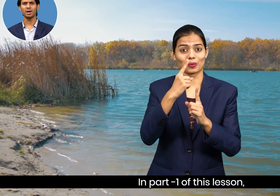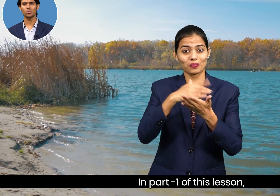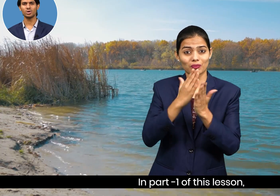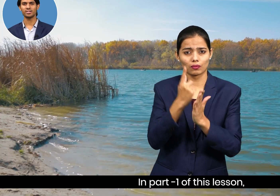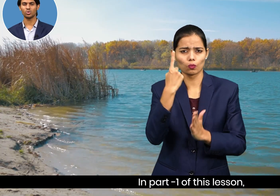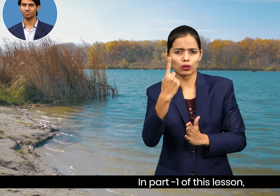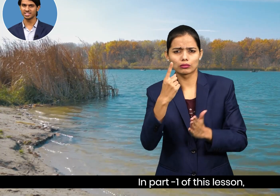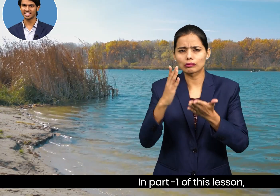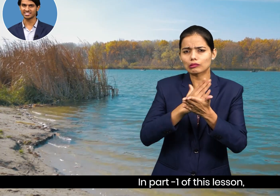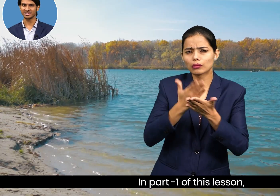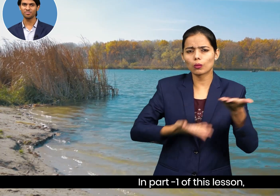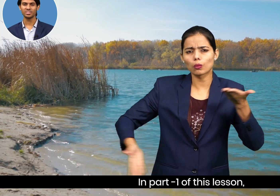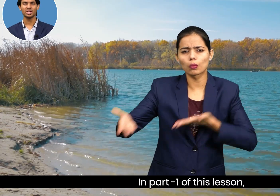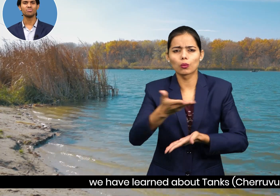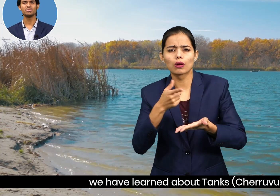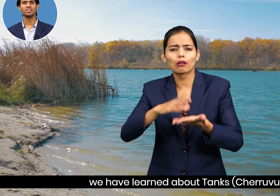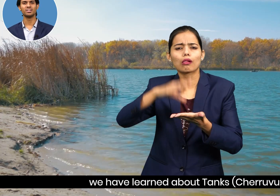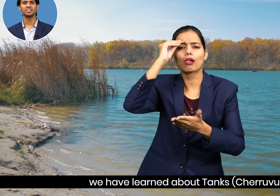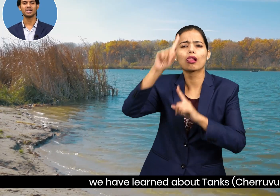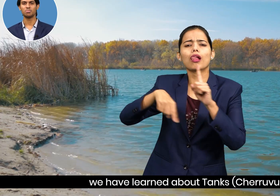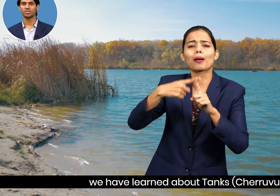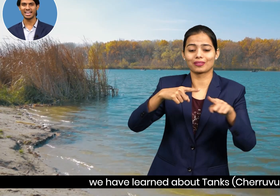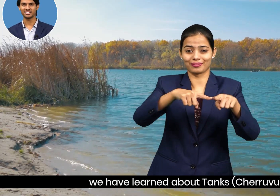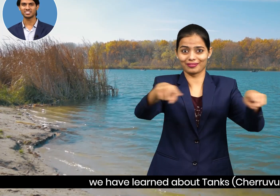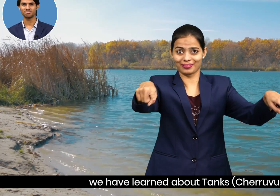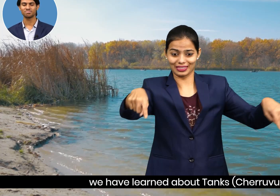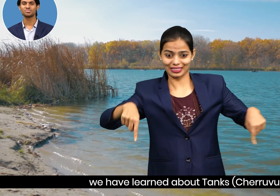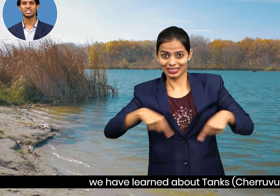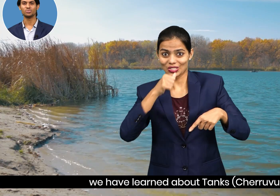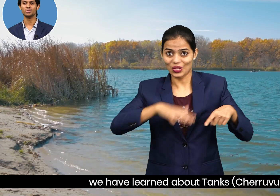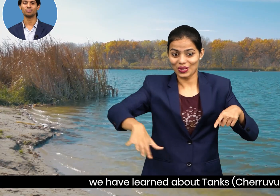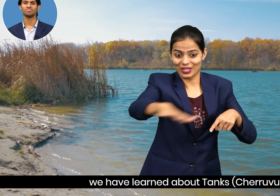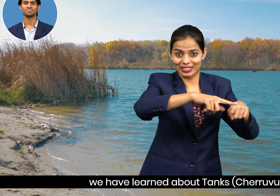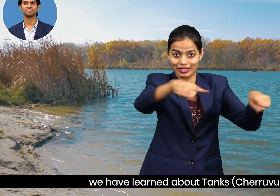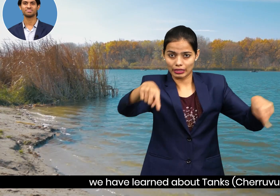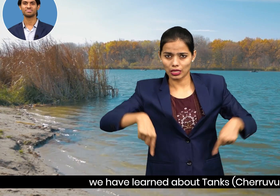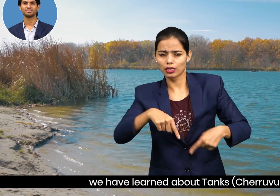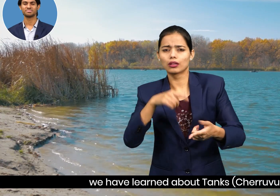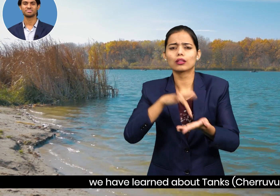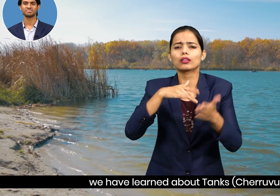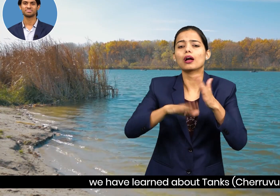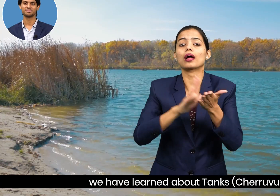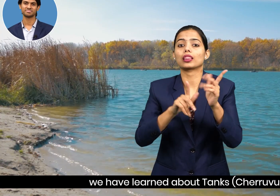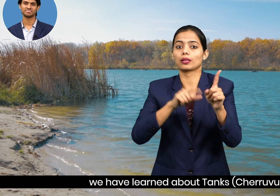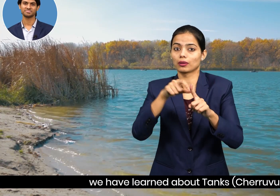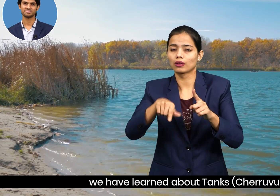In part 1 of this lesson, we've learned about tanks, cheruvulu.